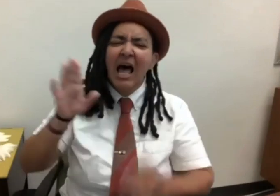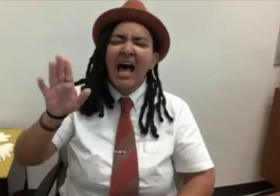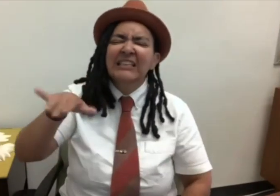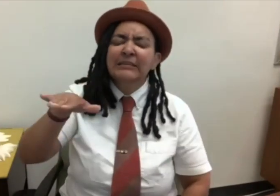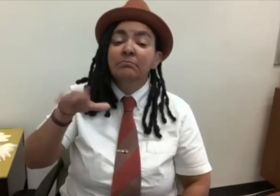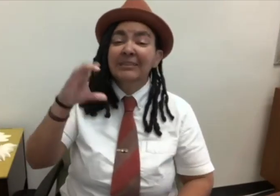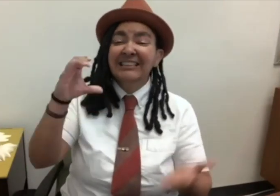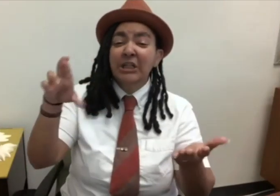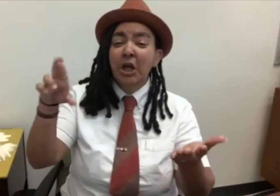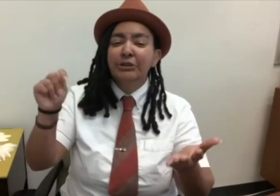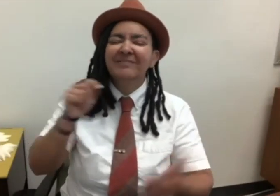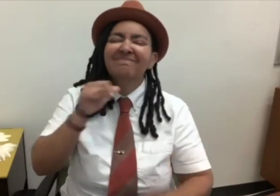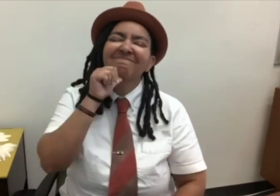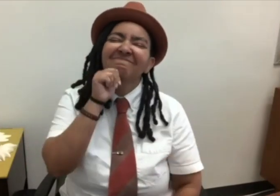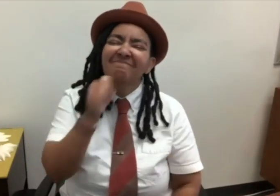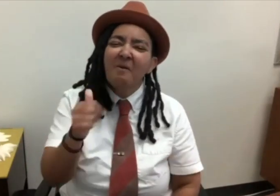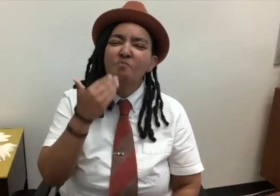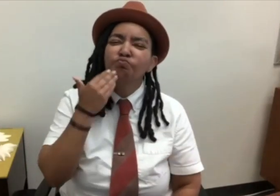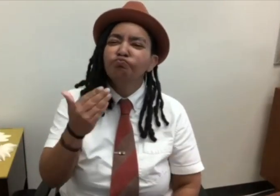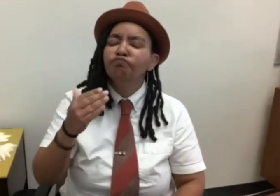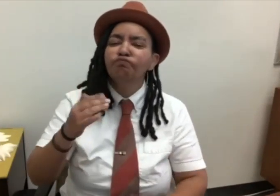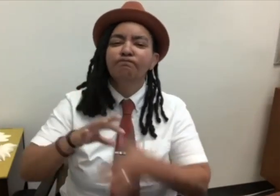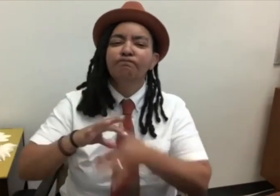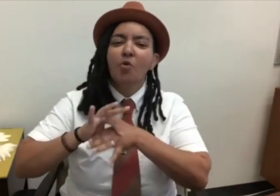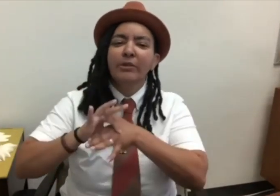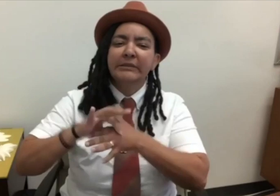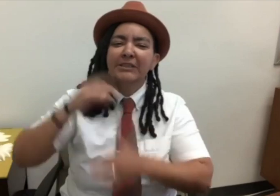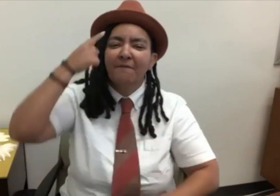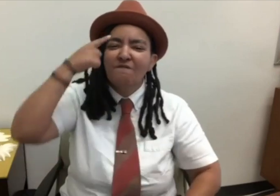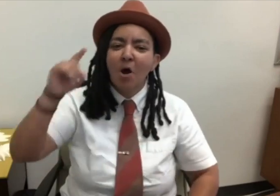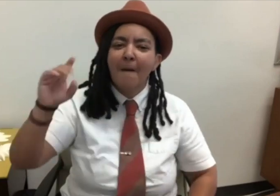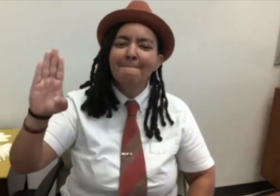critical race theory. And they said that